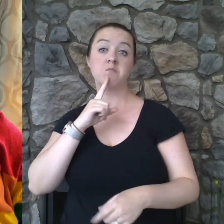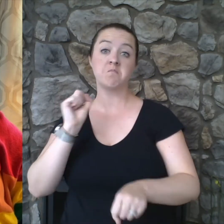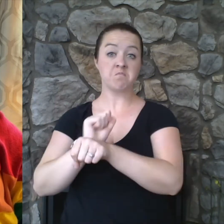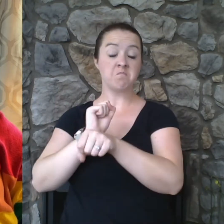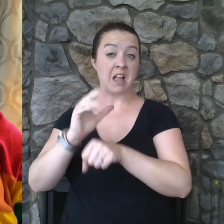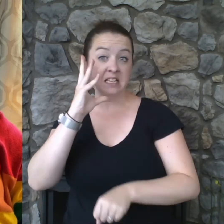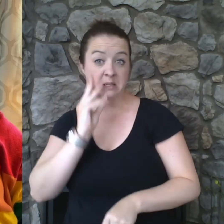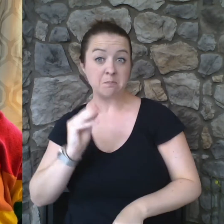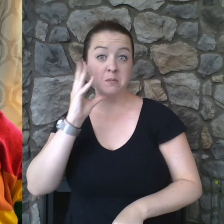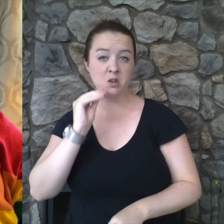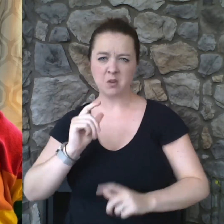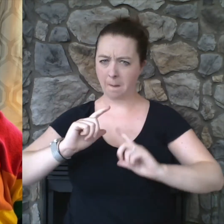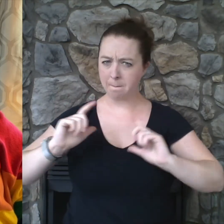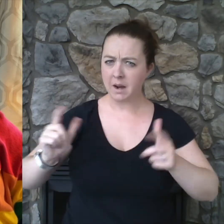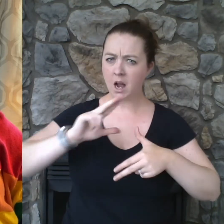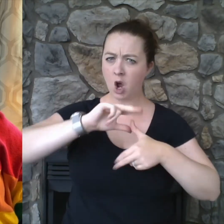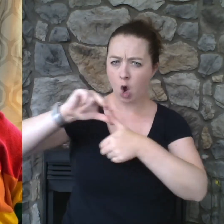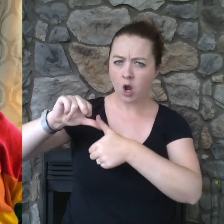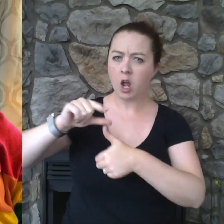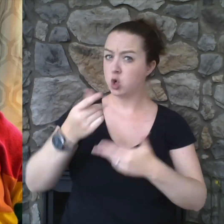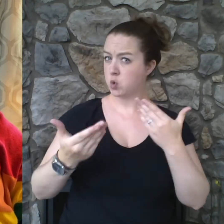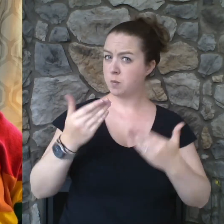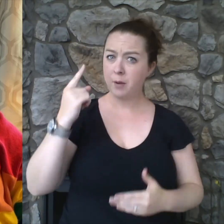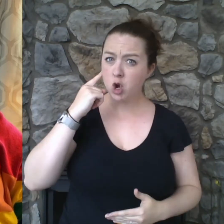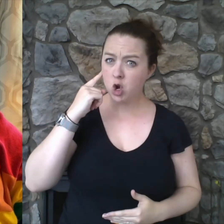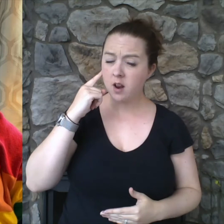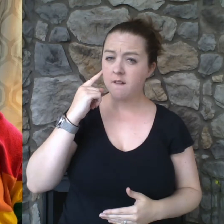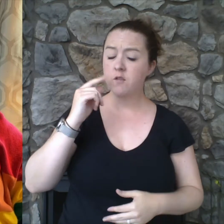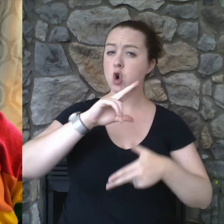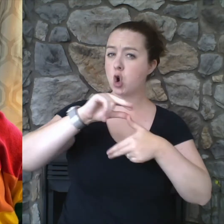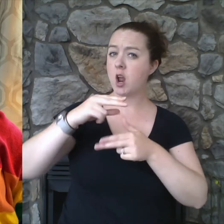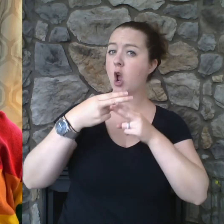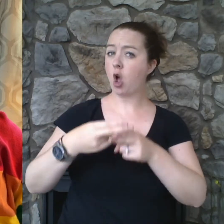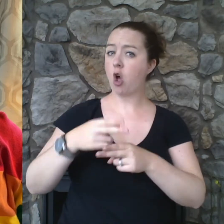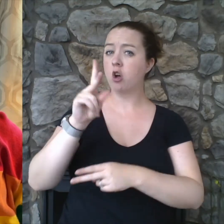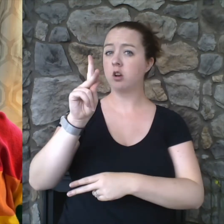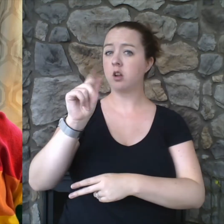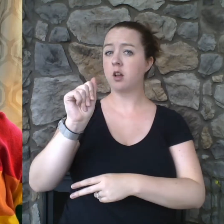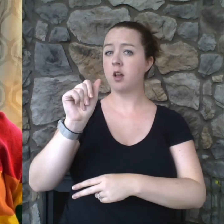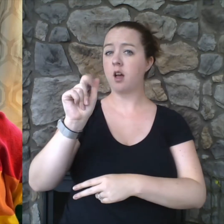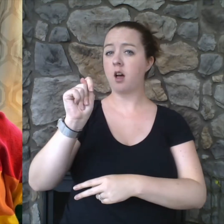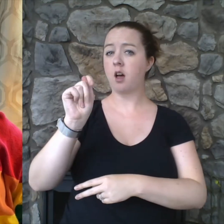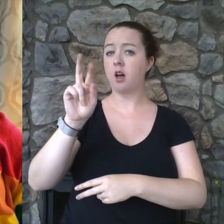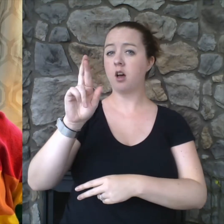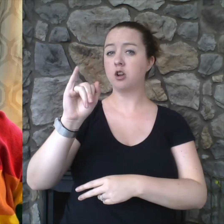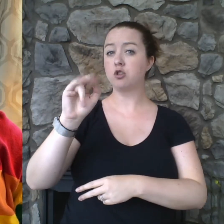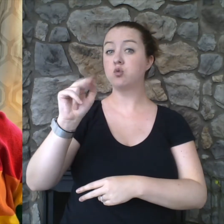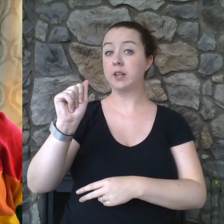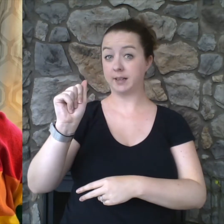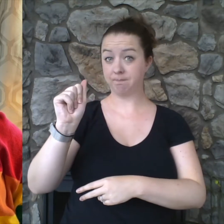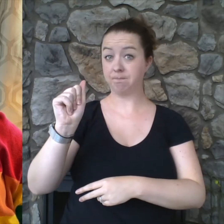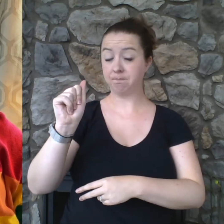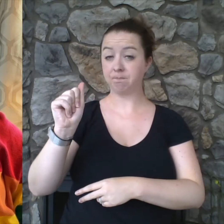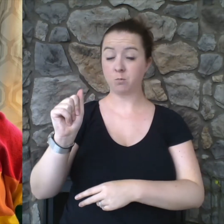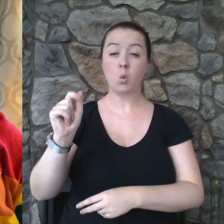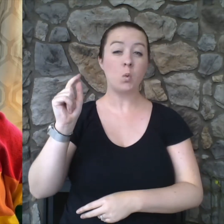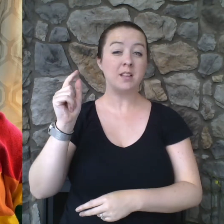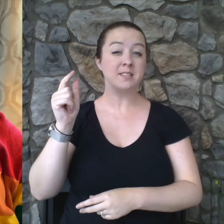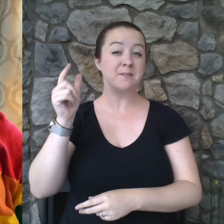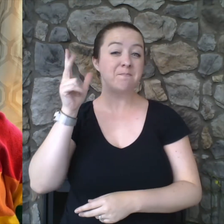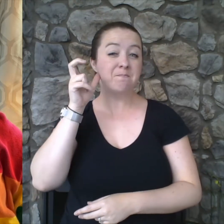big hurricane that you may have heard of. It's a hurricane called Katrina. Let's hear from her